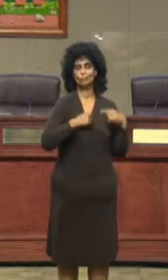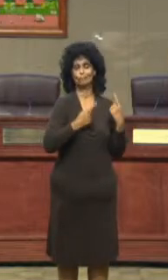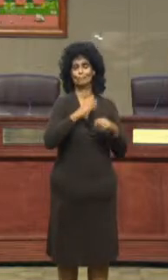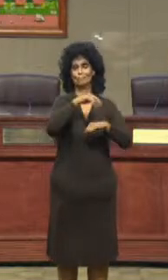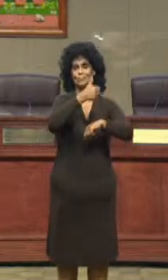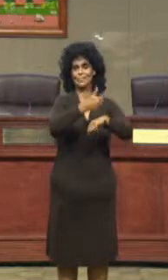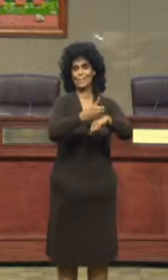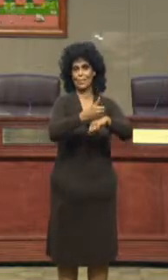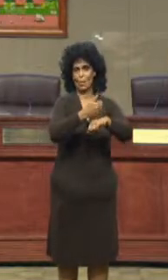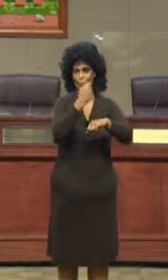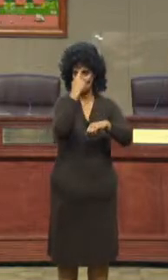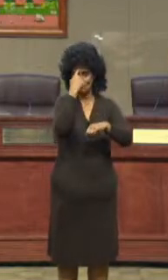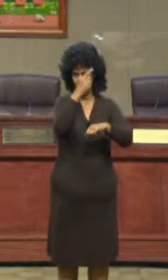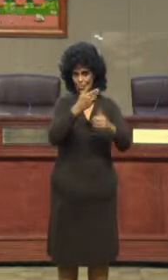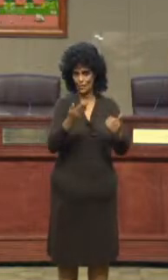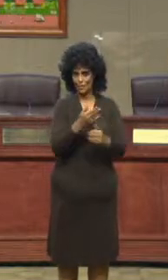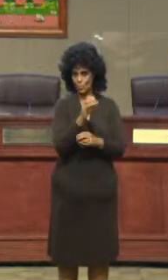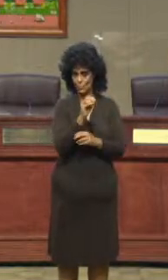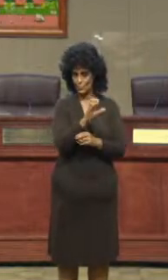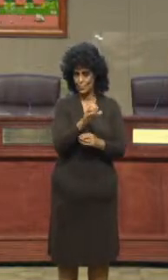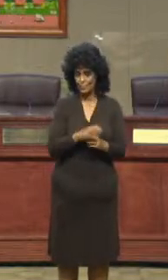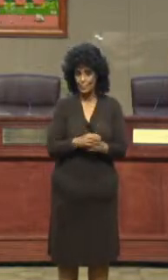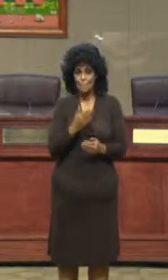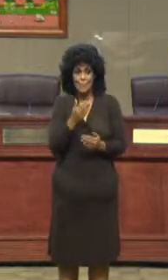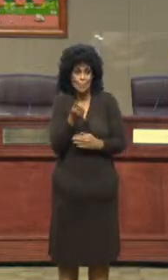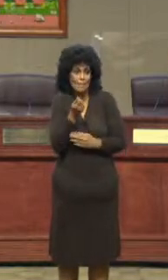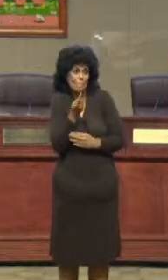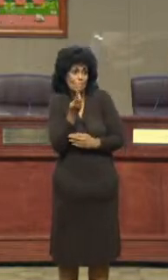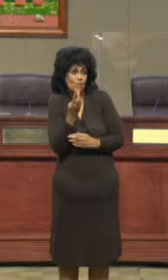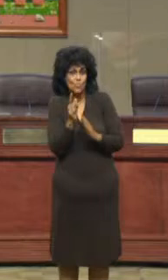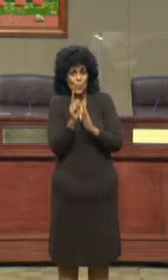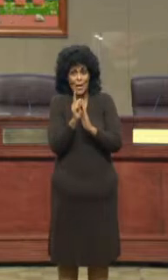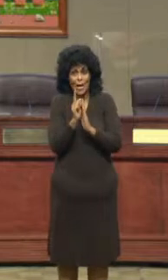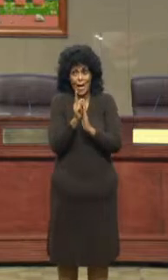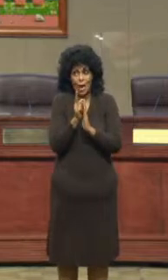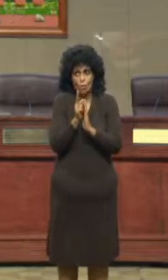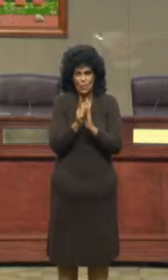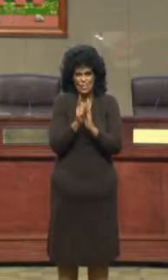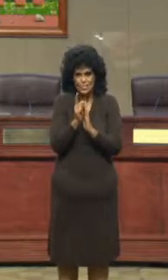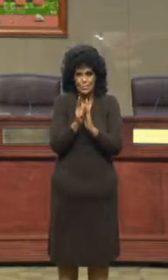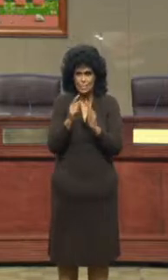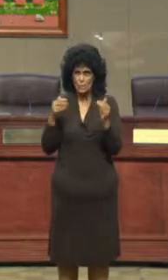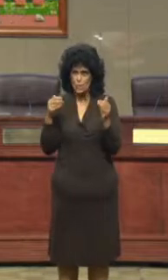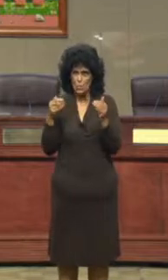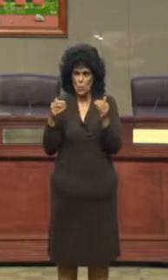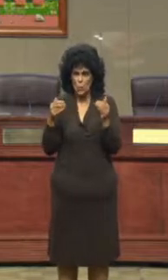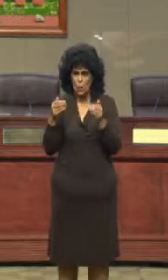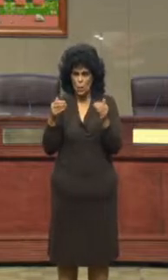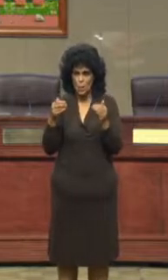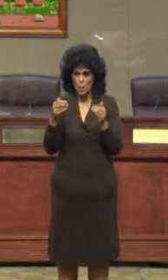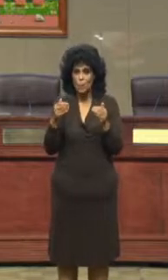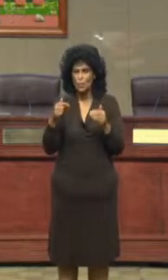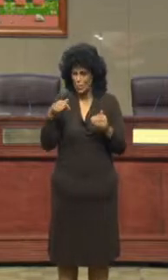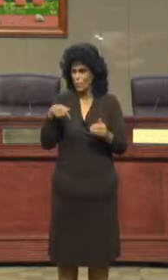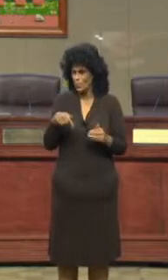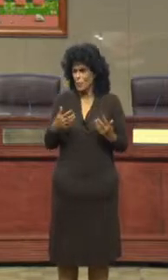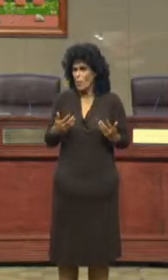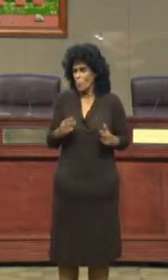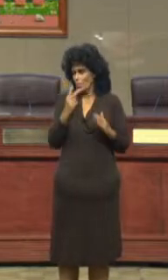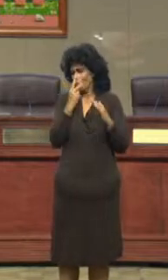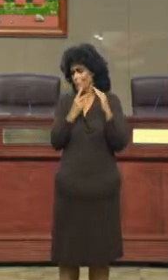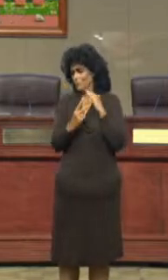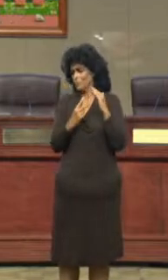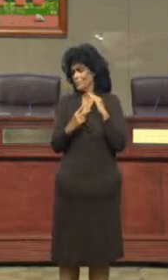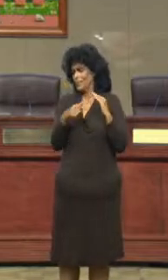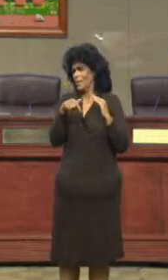Missed it by perhaps just a few hours of getting to the point where we knew that likely this week we would reach that